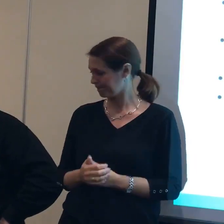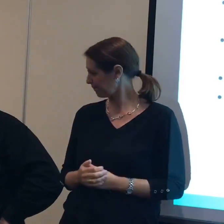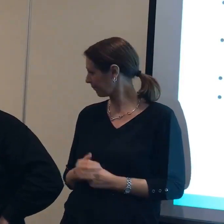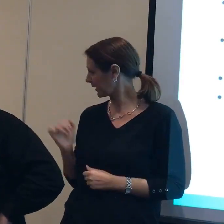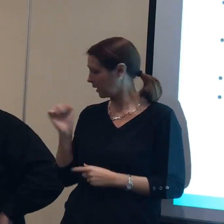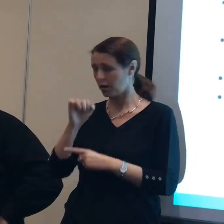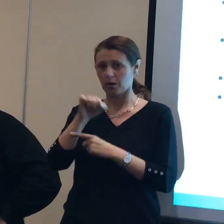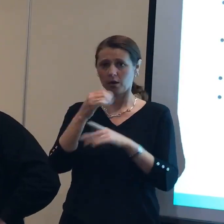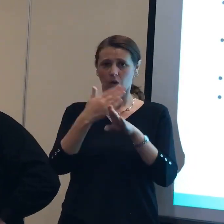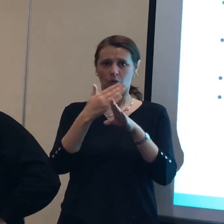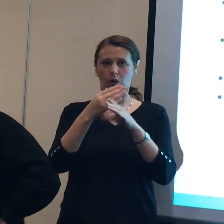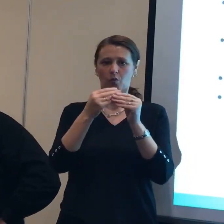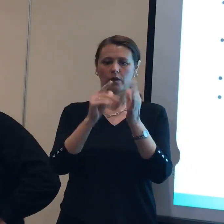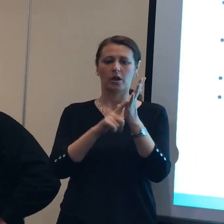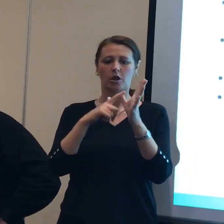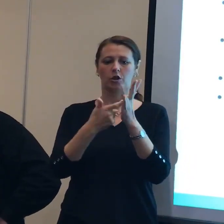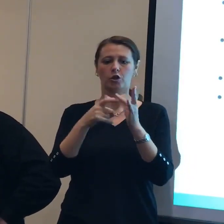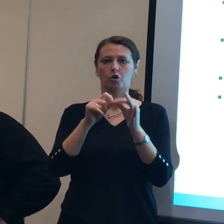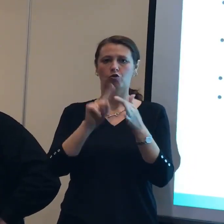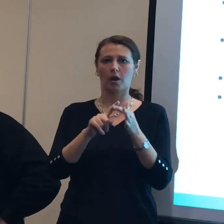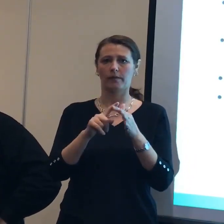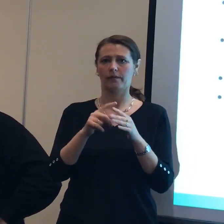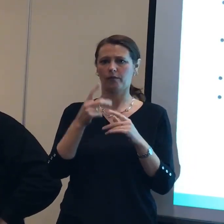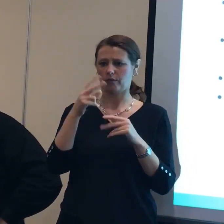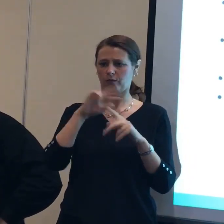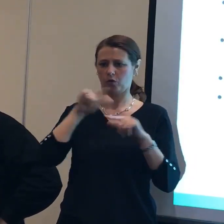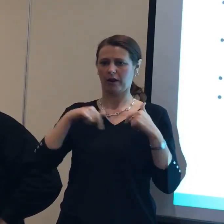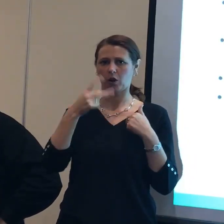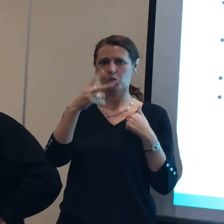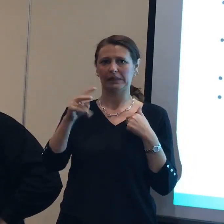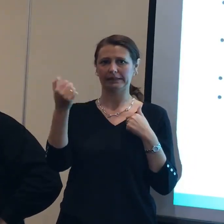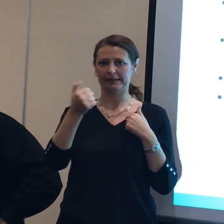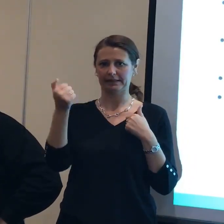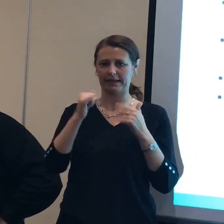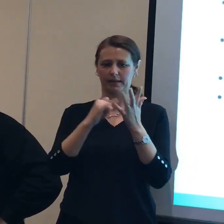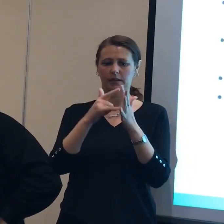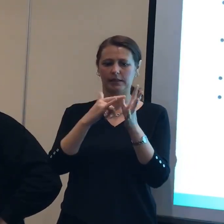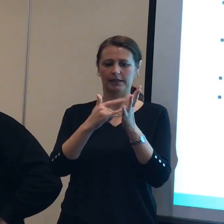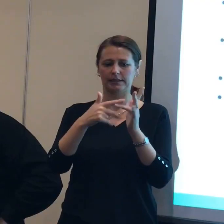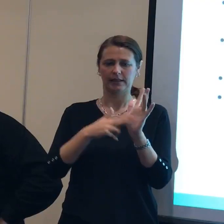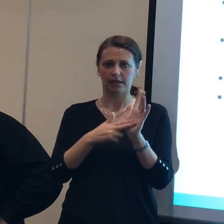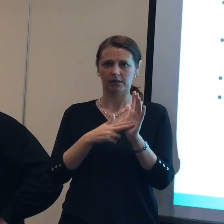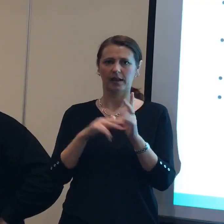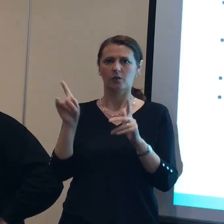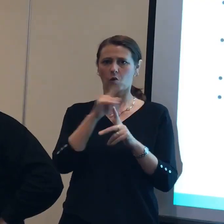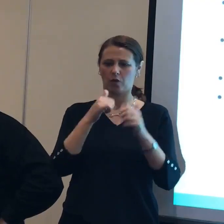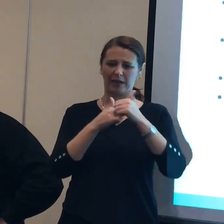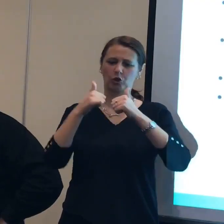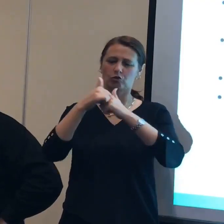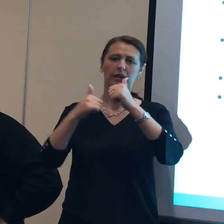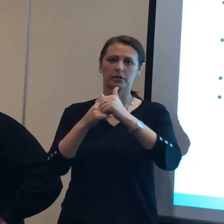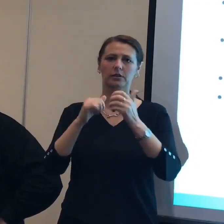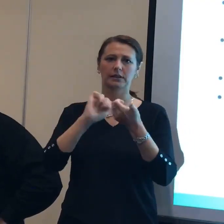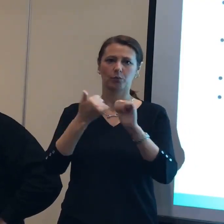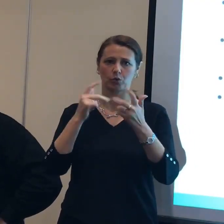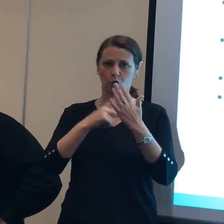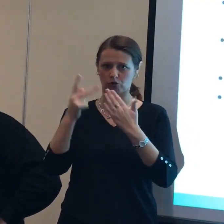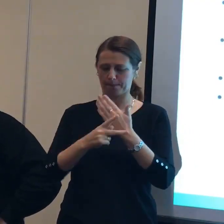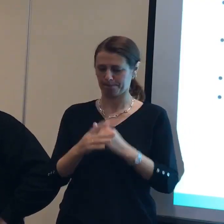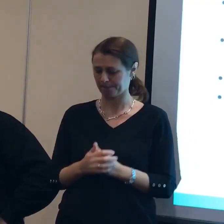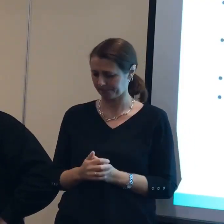we worked with La Trobe University for our 2016 season with our structured sports programs. We